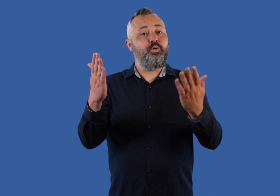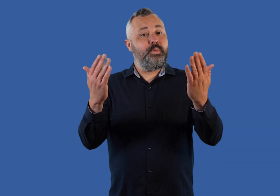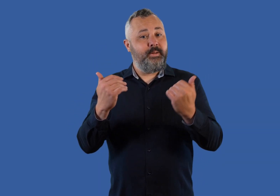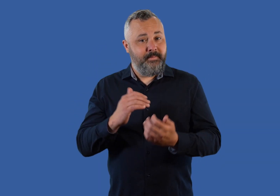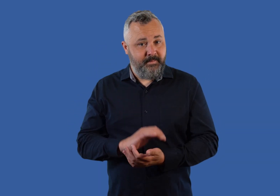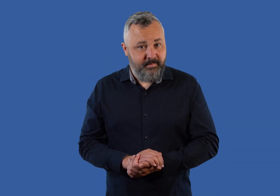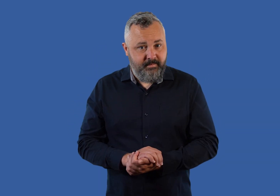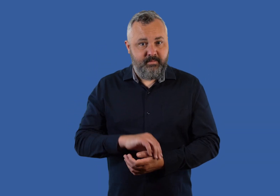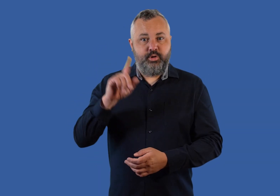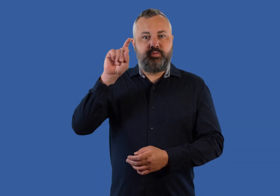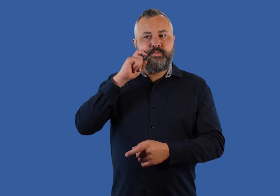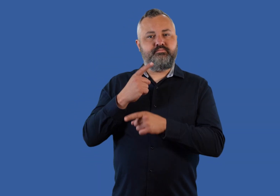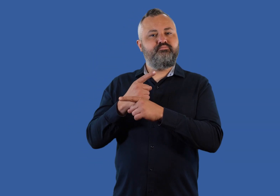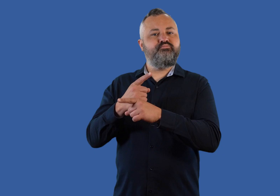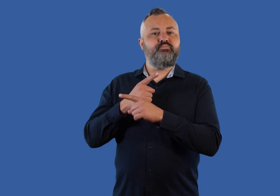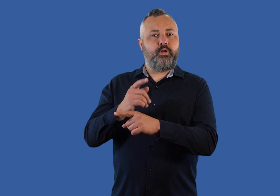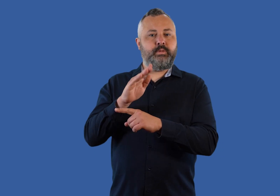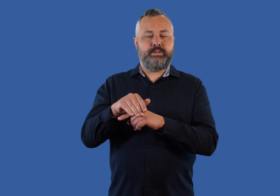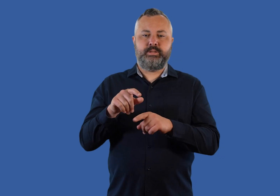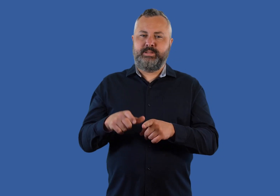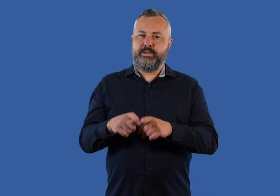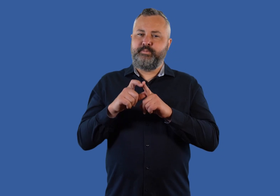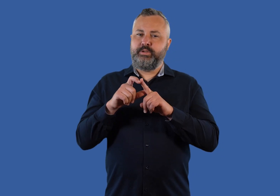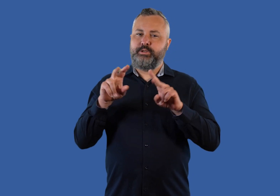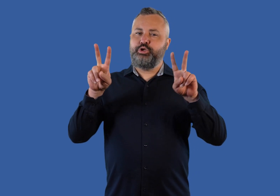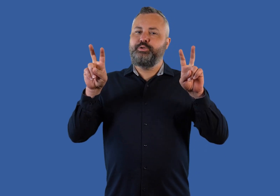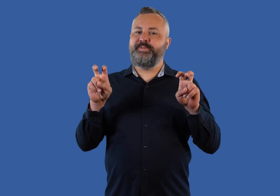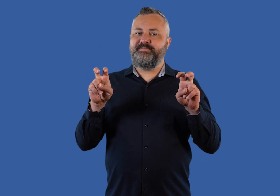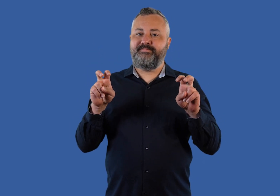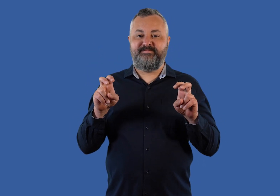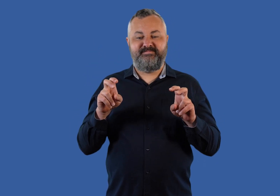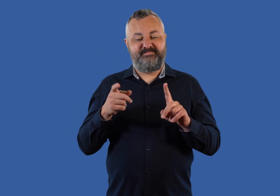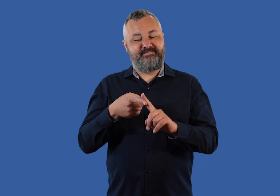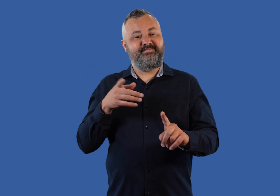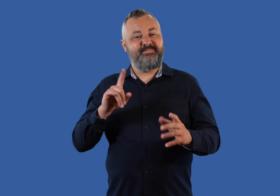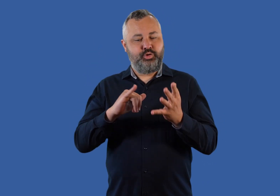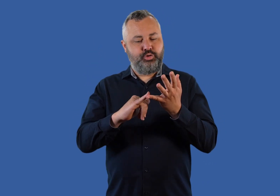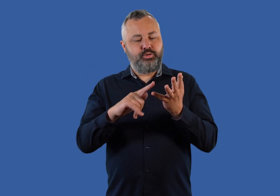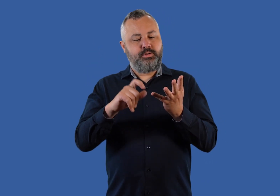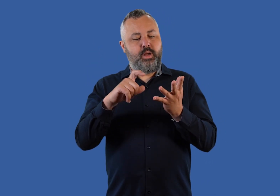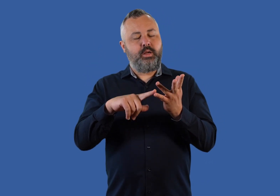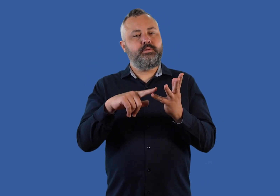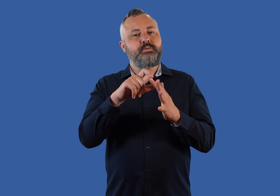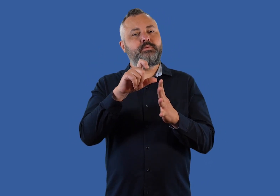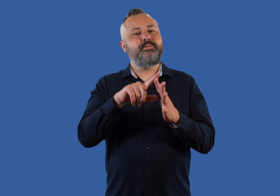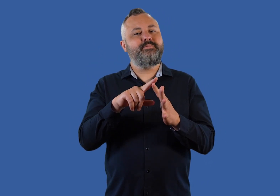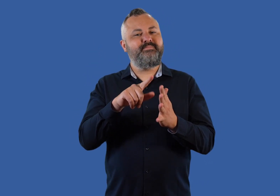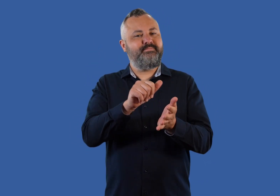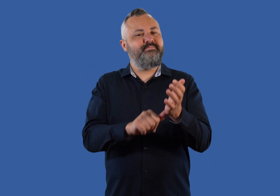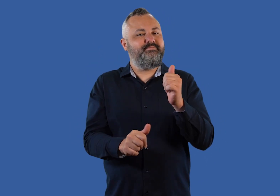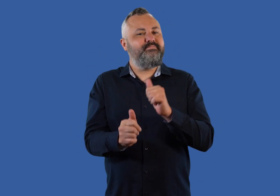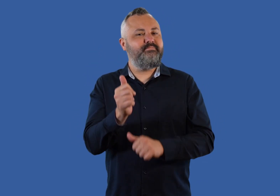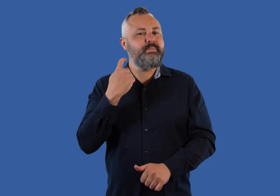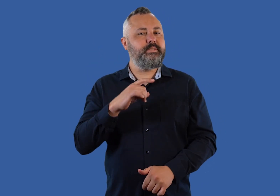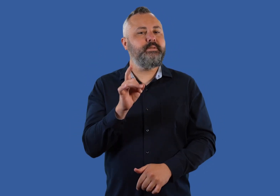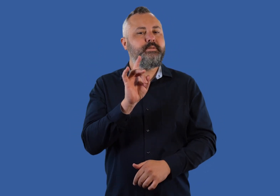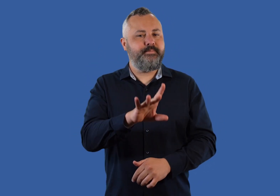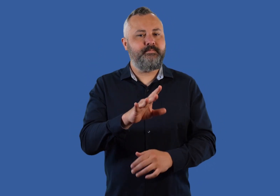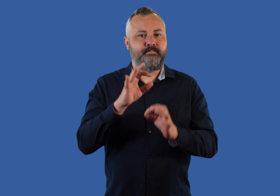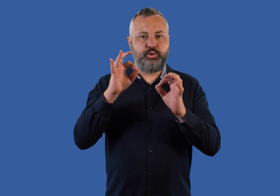Hello and welcome. Today we are chatting about quite a difficult subject, which is suicide. Specifically people